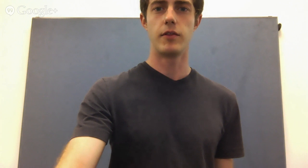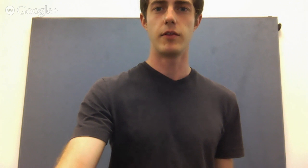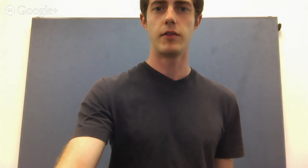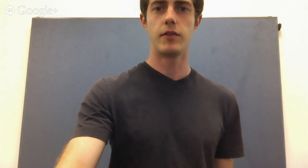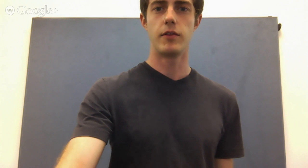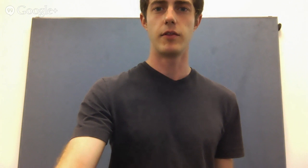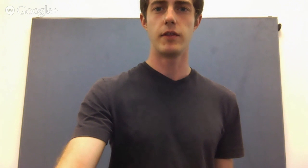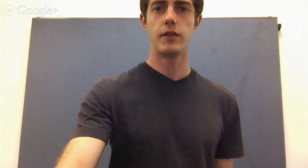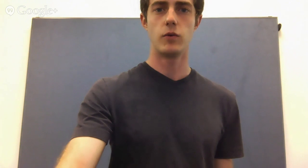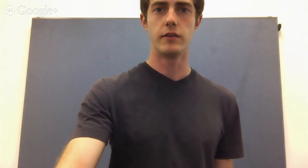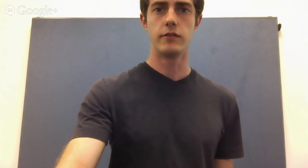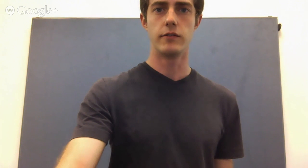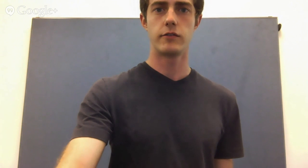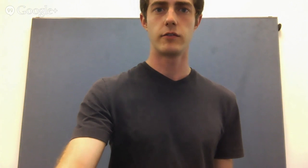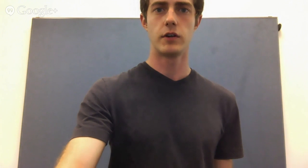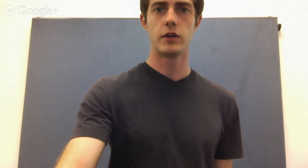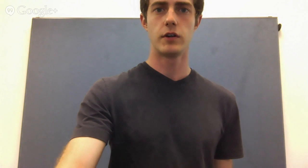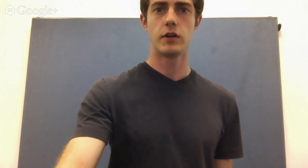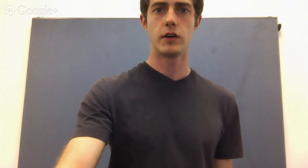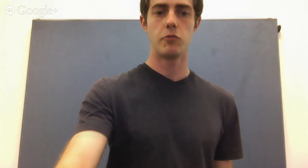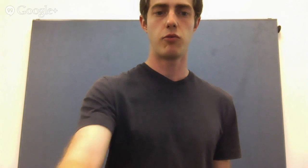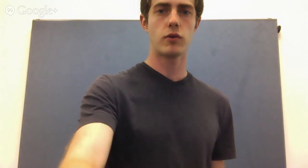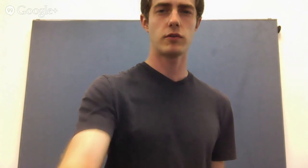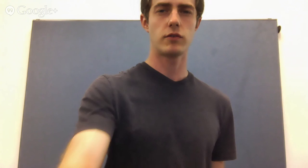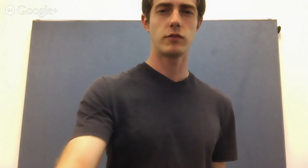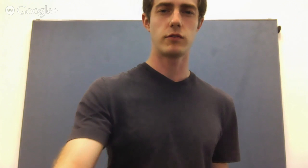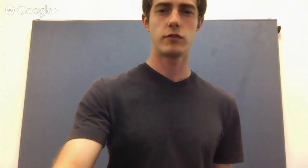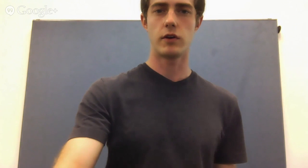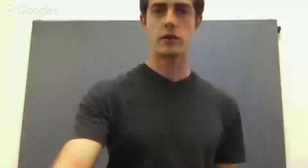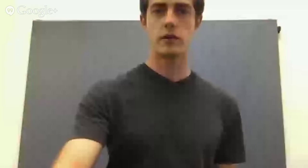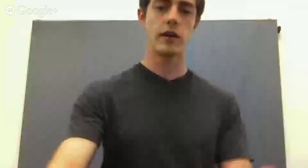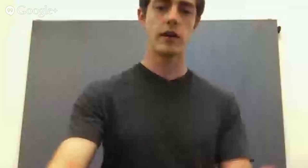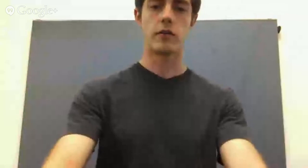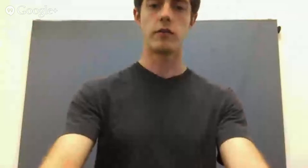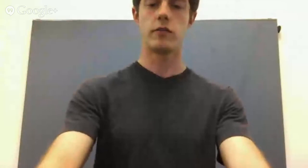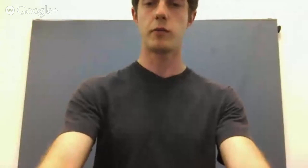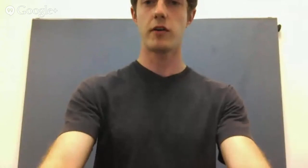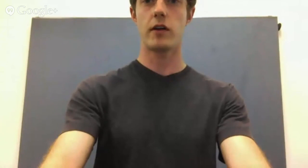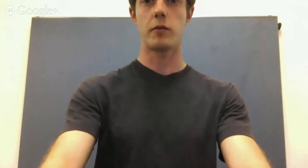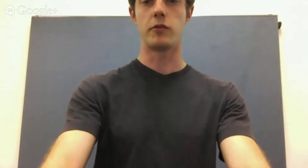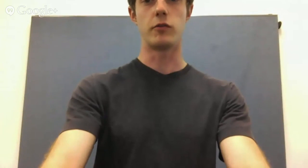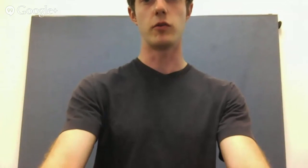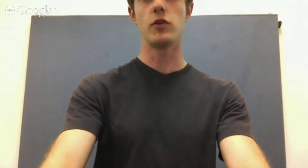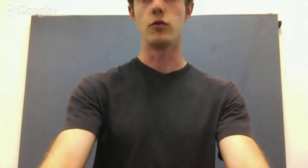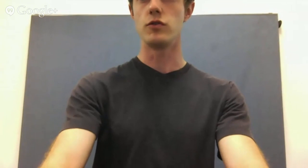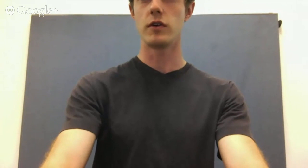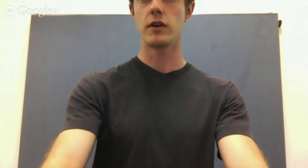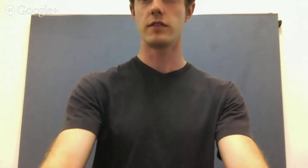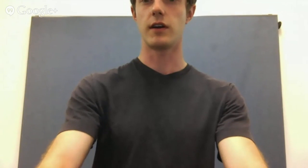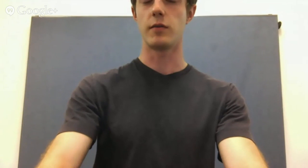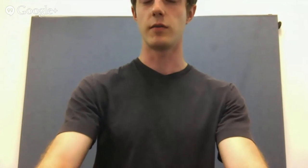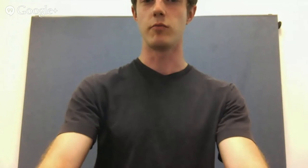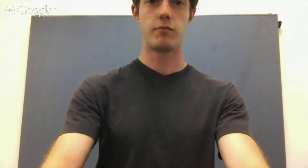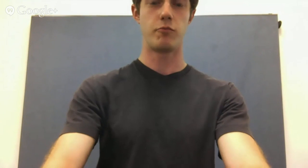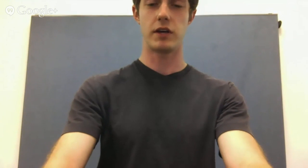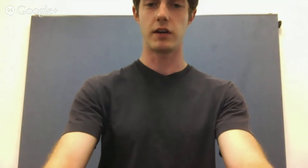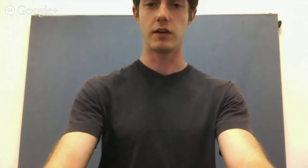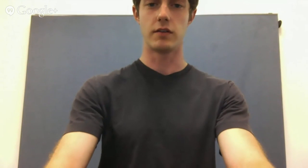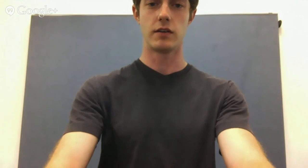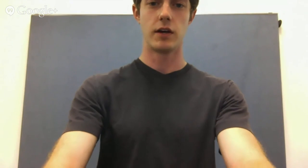This was an important song. I don't know, it inspired a lot of people. It was huge at the time. Big hit. Pretty